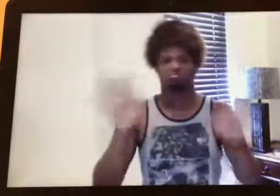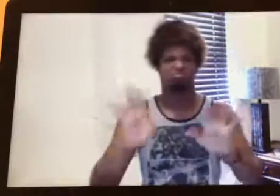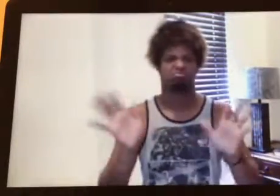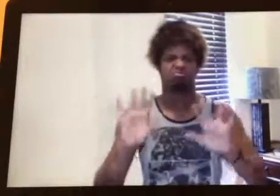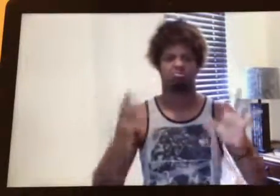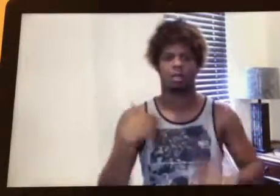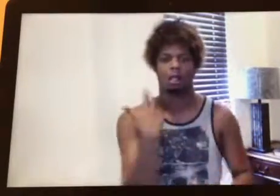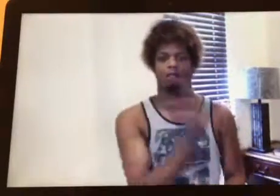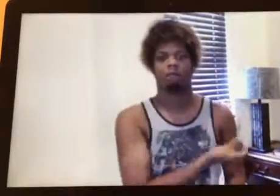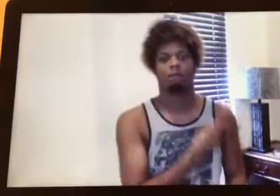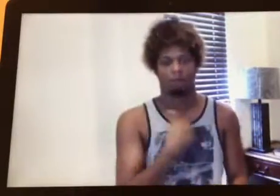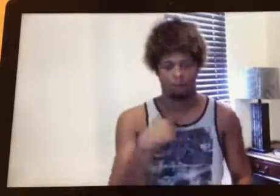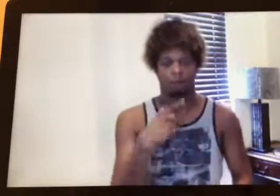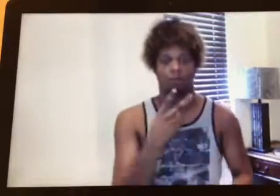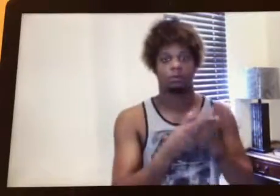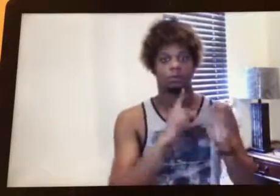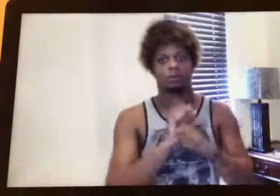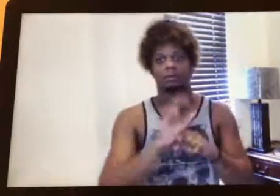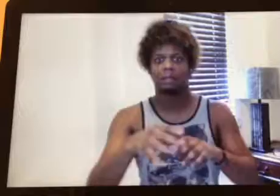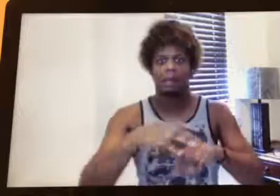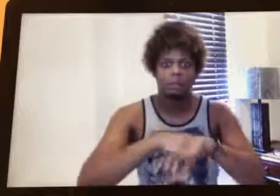with the situation. I was like, "I'm out of here." I left.